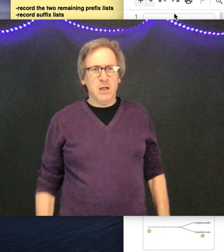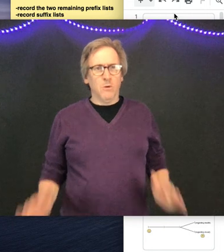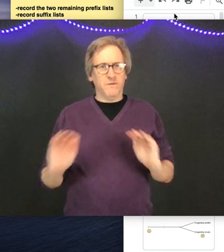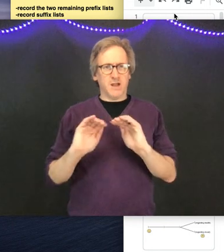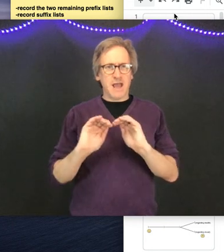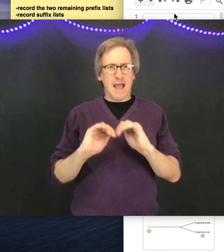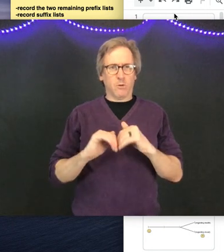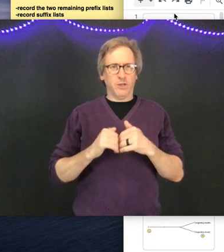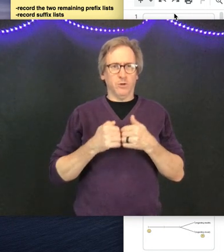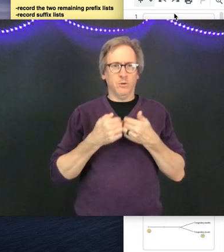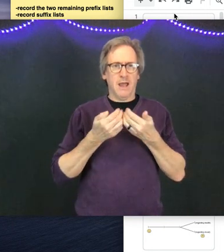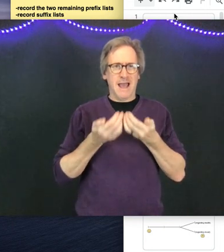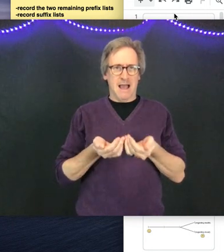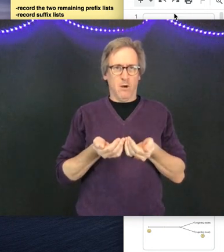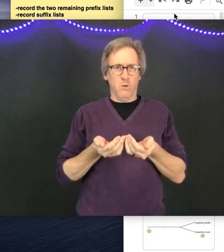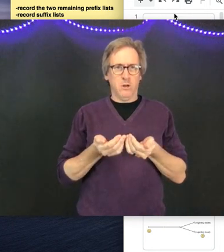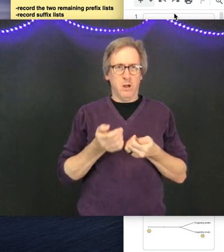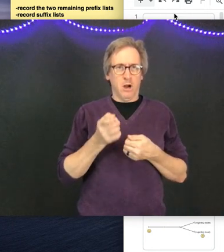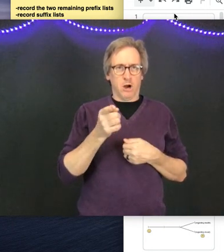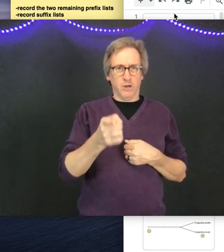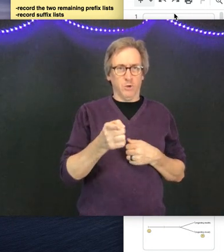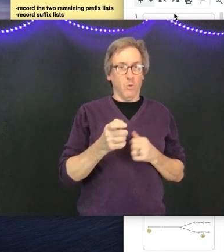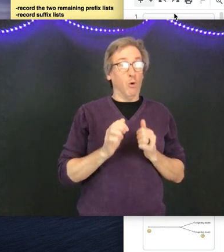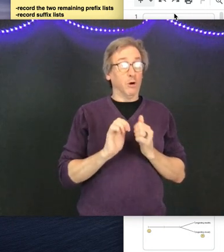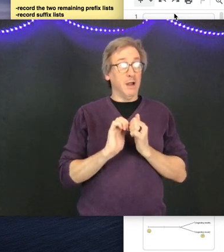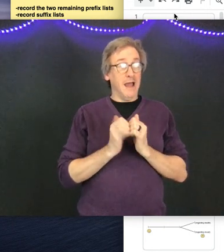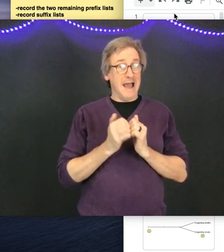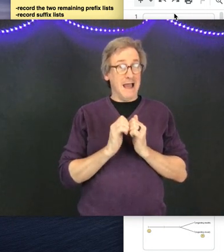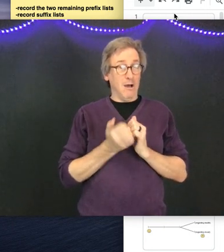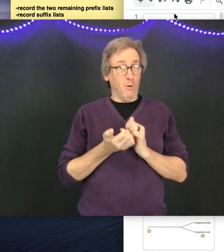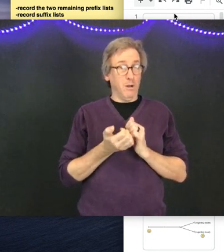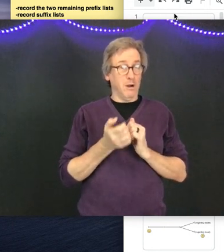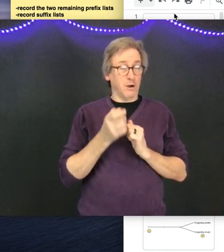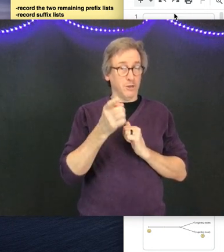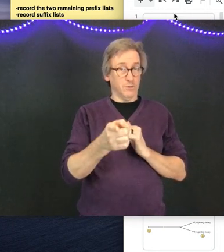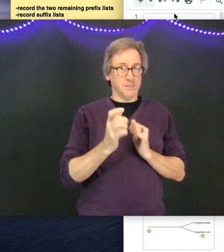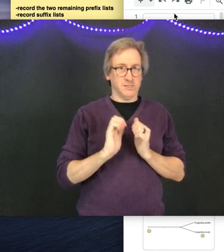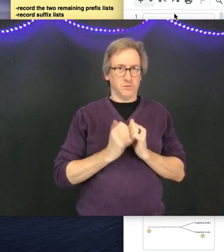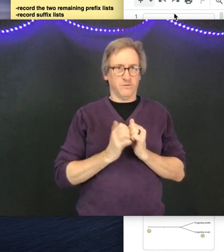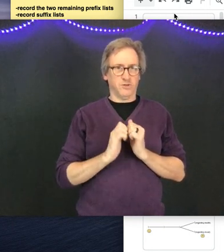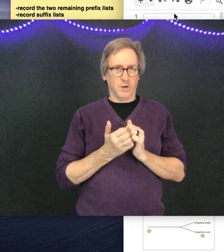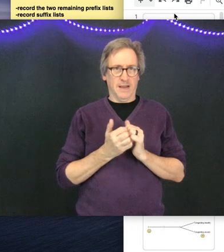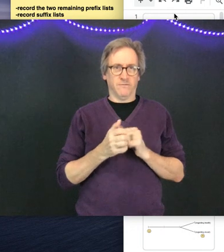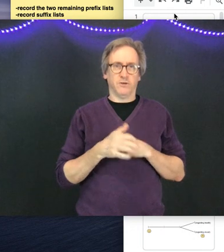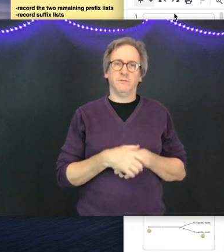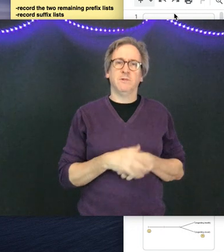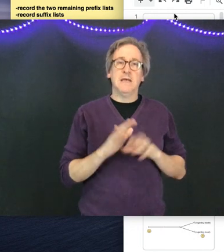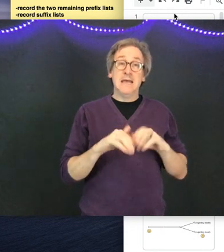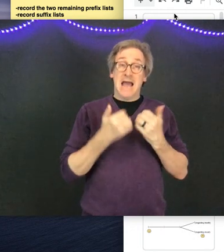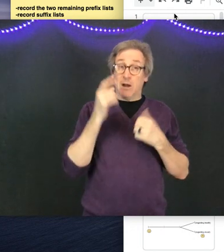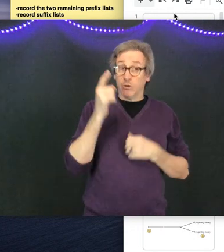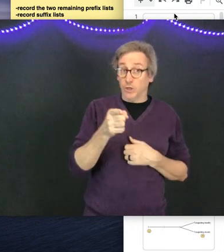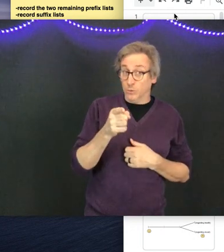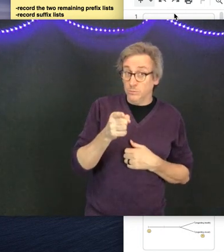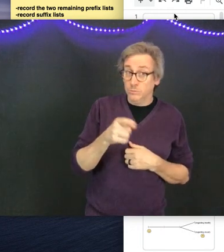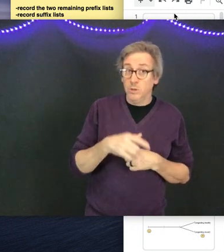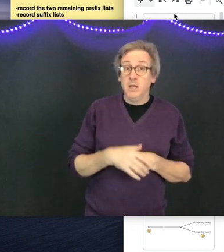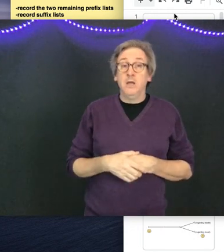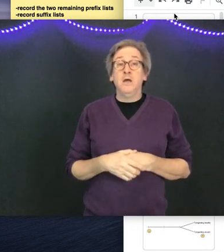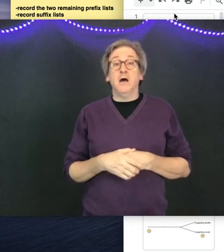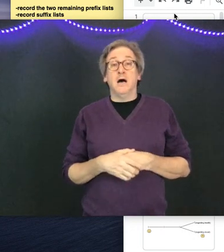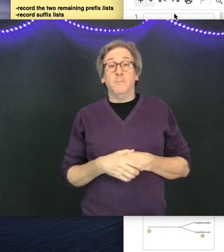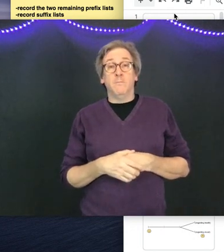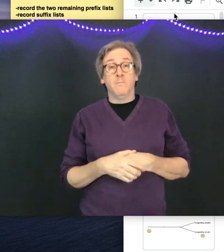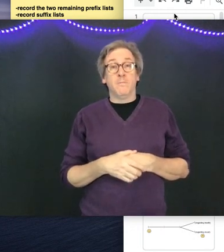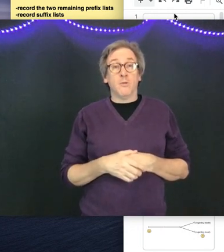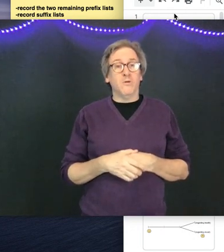that. We've done how are you, or how are you. This is a sort of shorthand version. How are you?